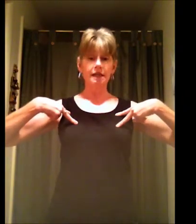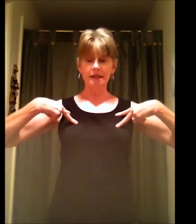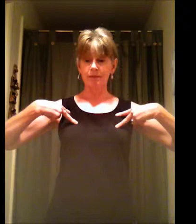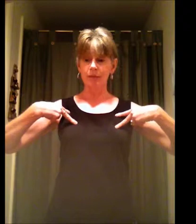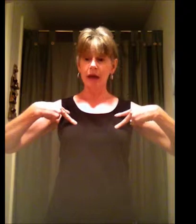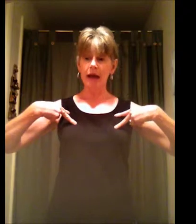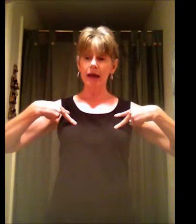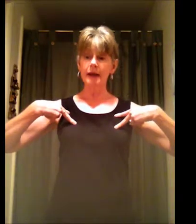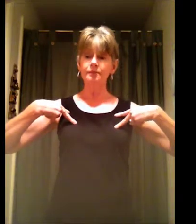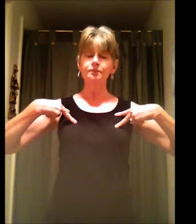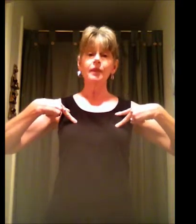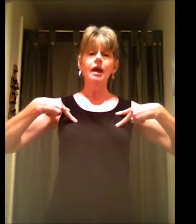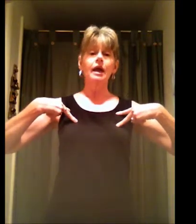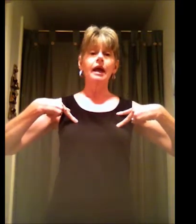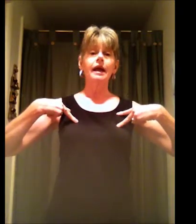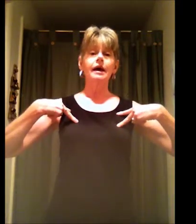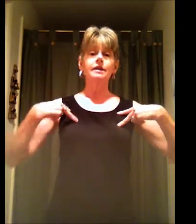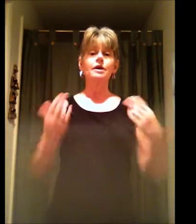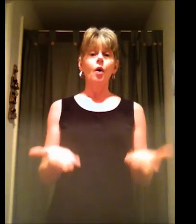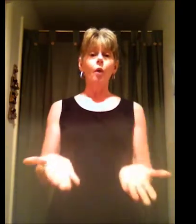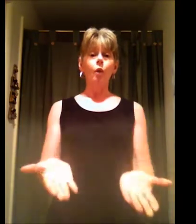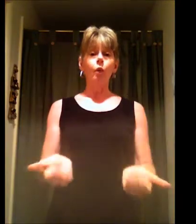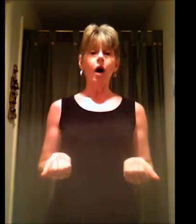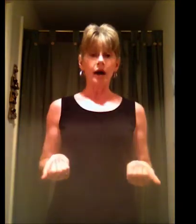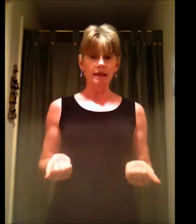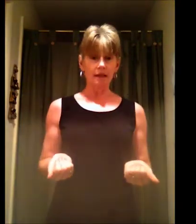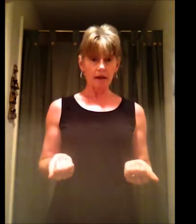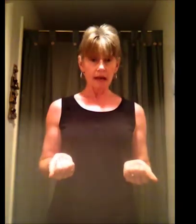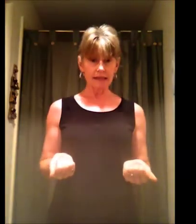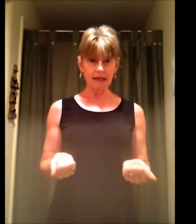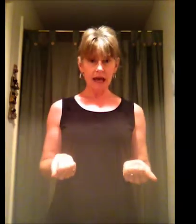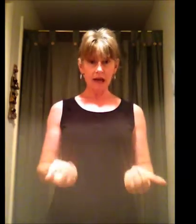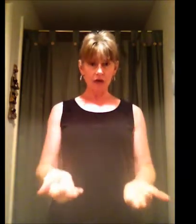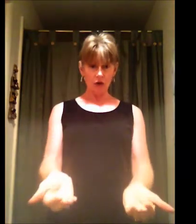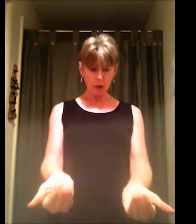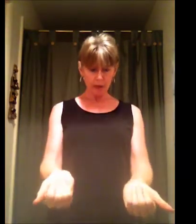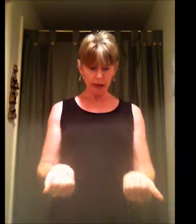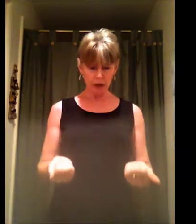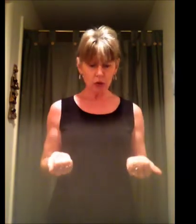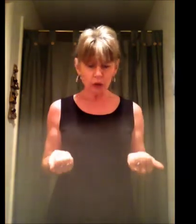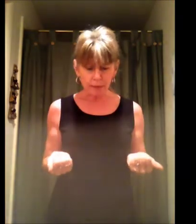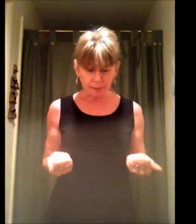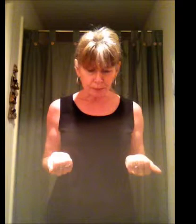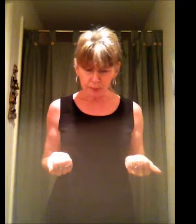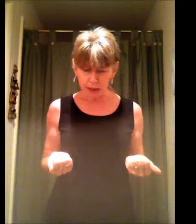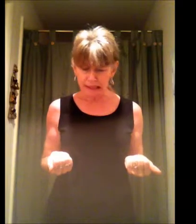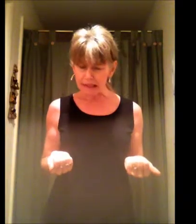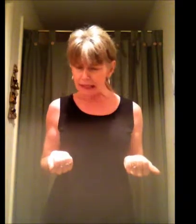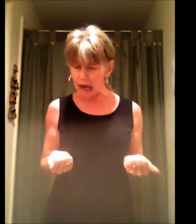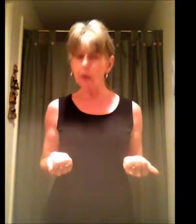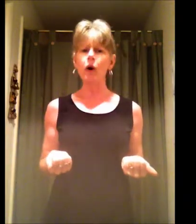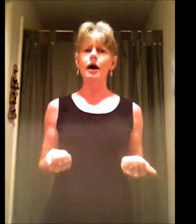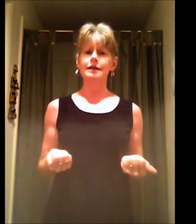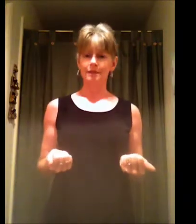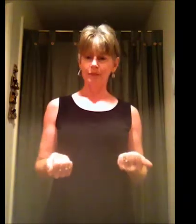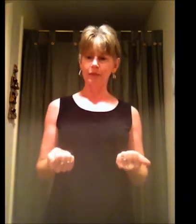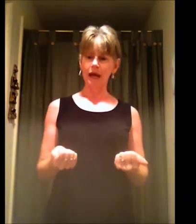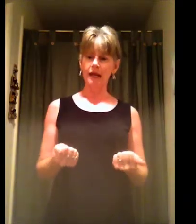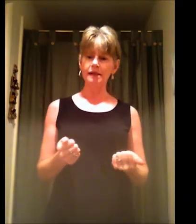V's, okay? And want. And I see that as you're opening a drawer. What is it that I want? Okay,